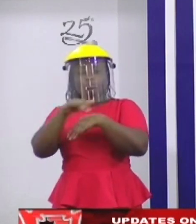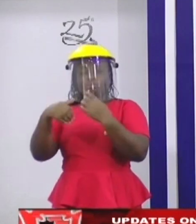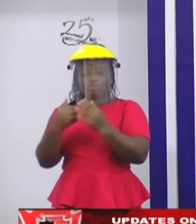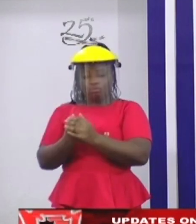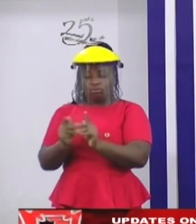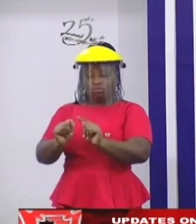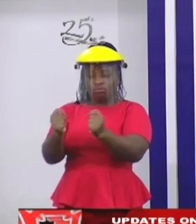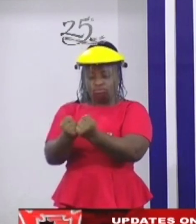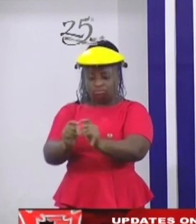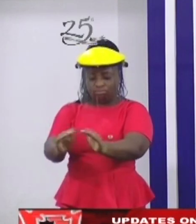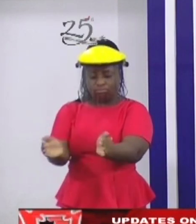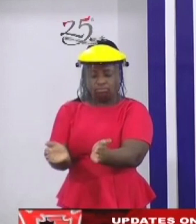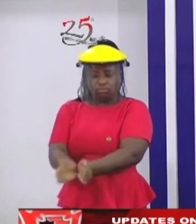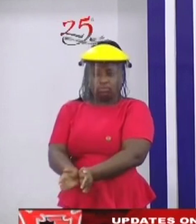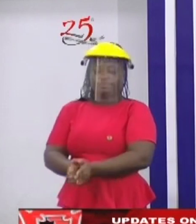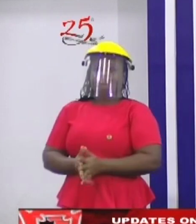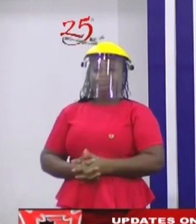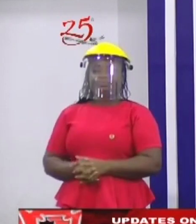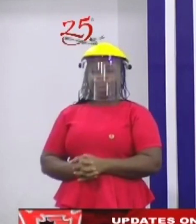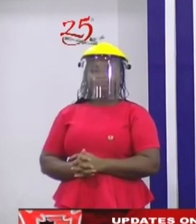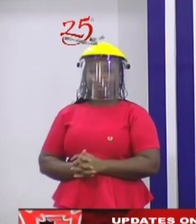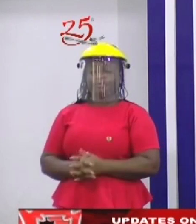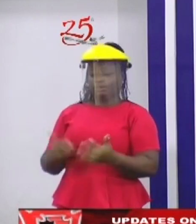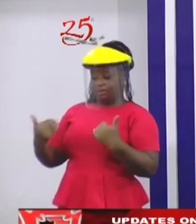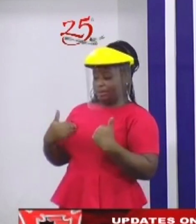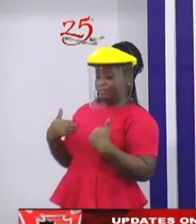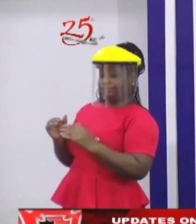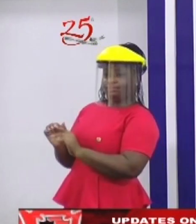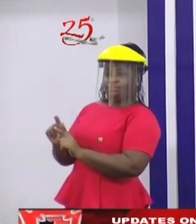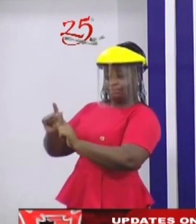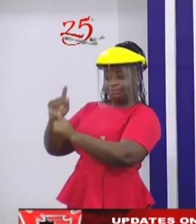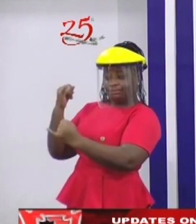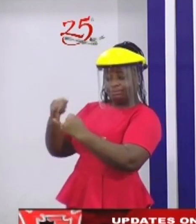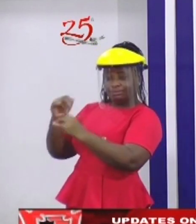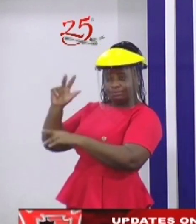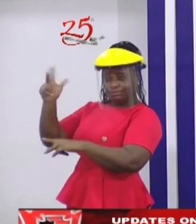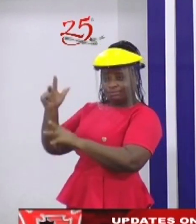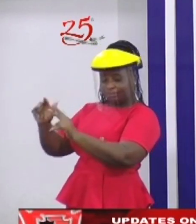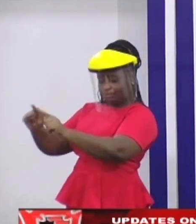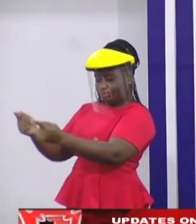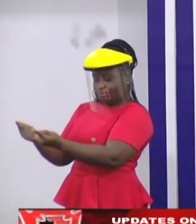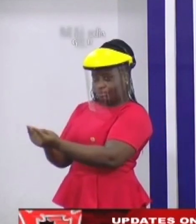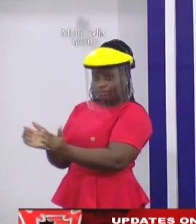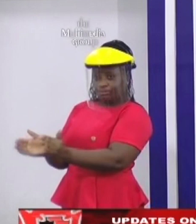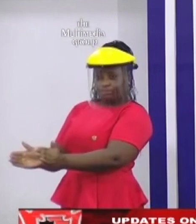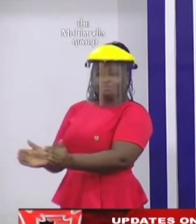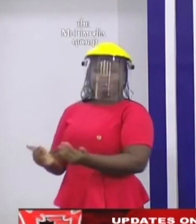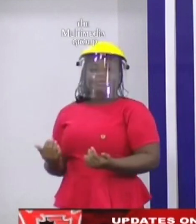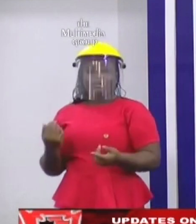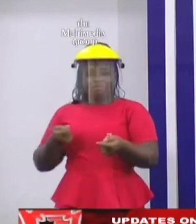next group of people who will be taken care of. We also have the group who are also doing the